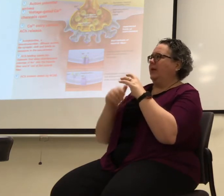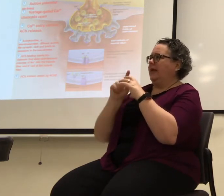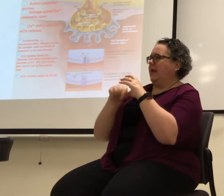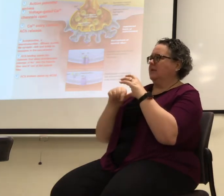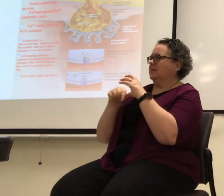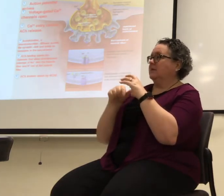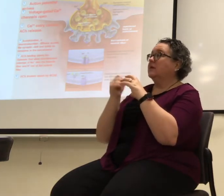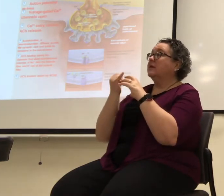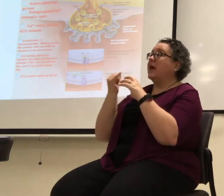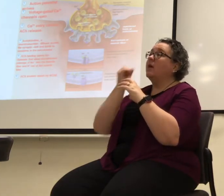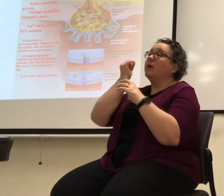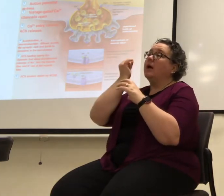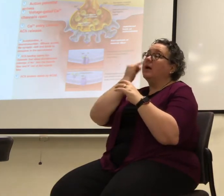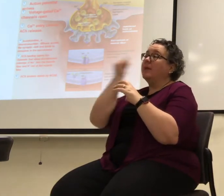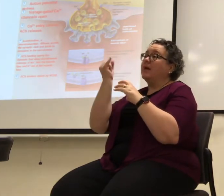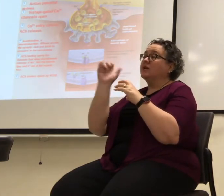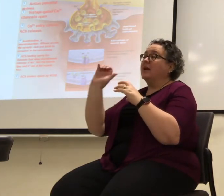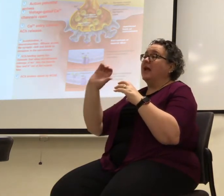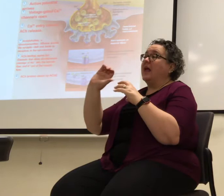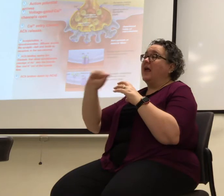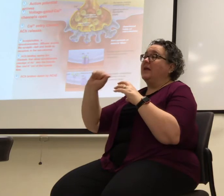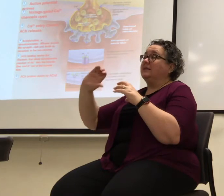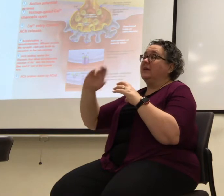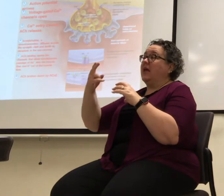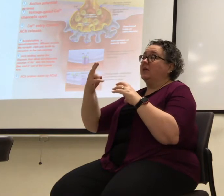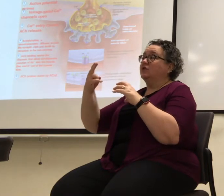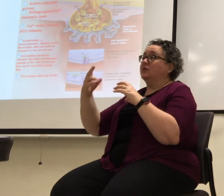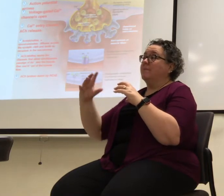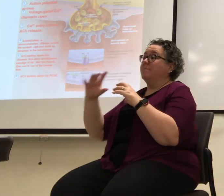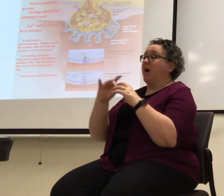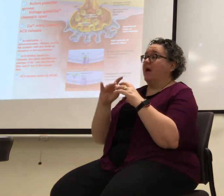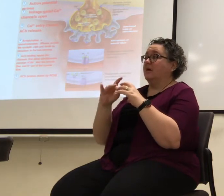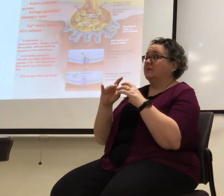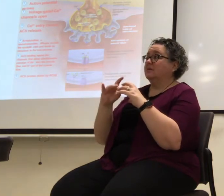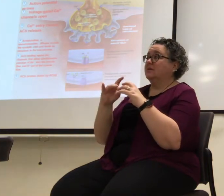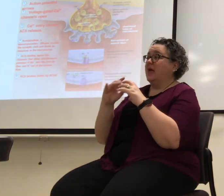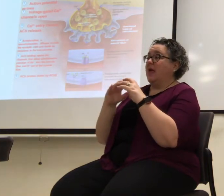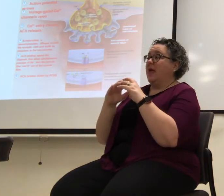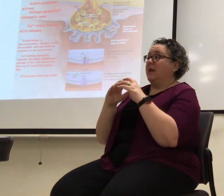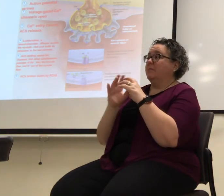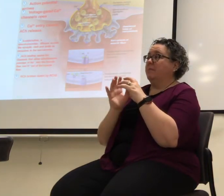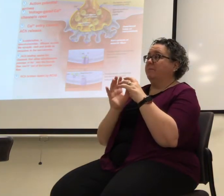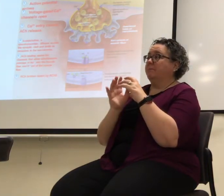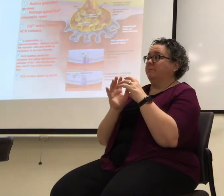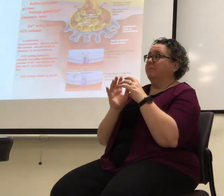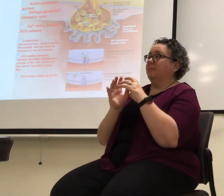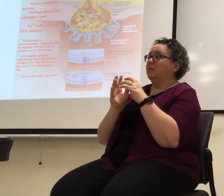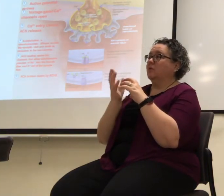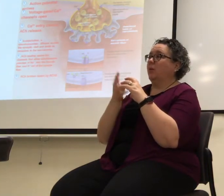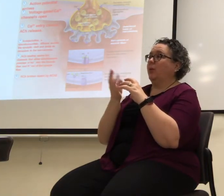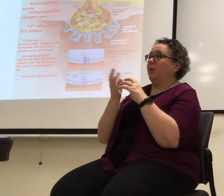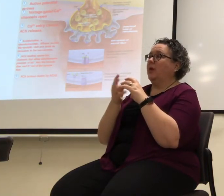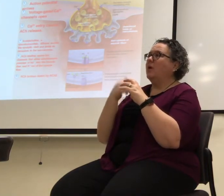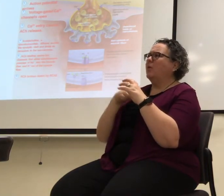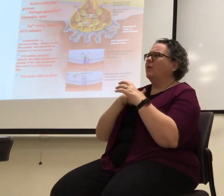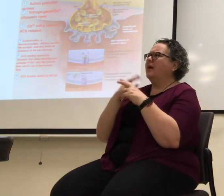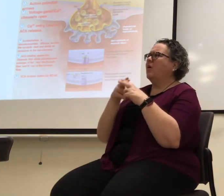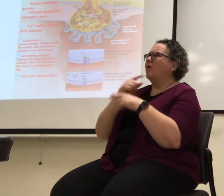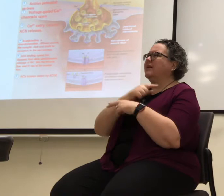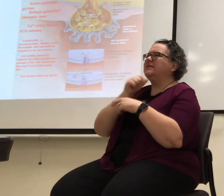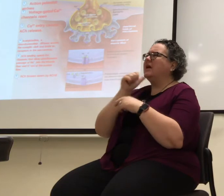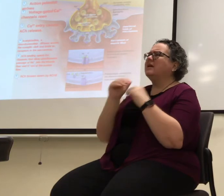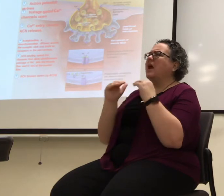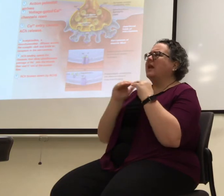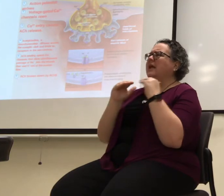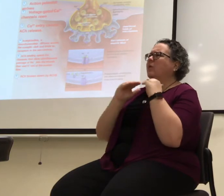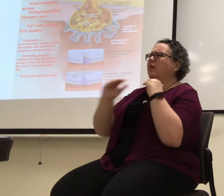Now, imagine ACH binds and the channel is open. We call this state here, where it's like not in equilibrium, but it's like